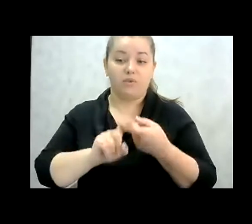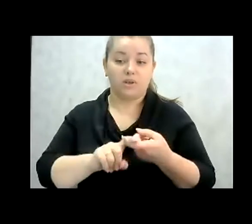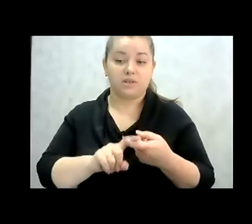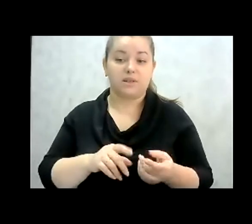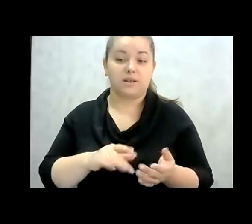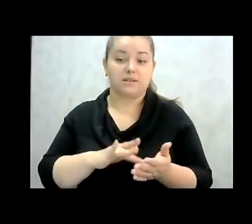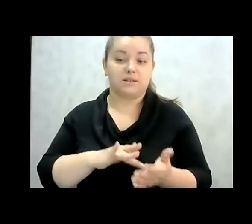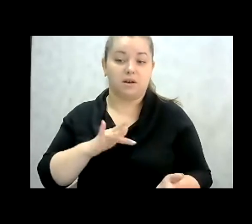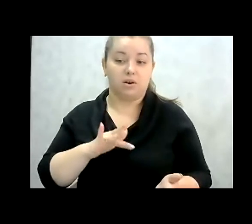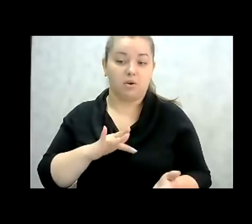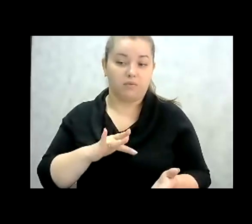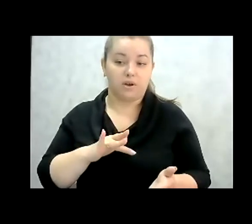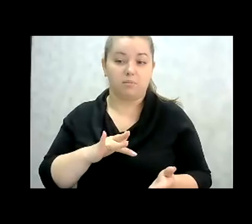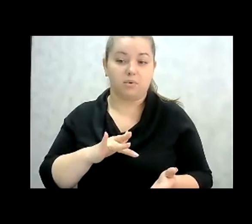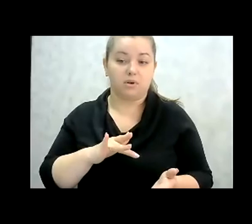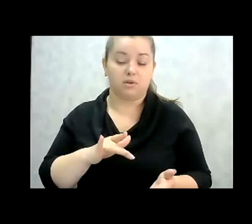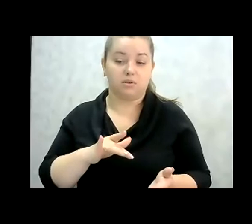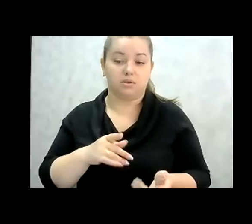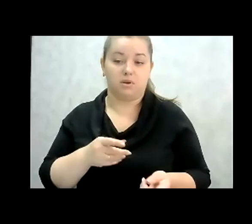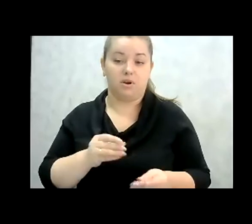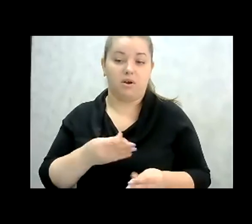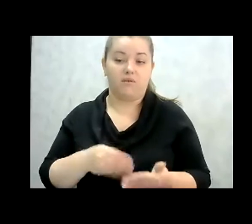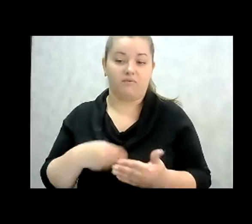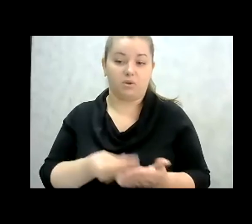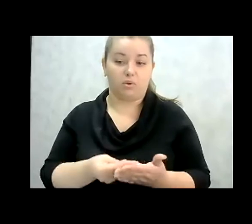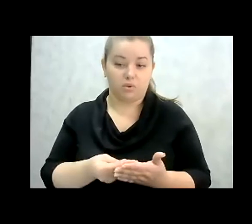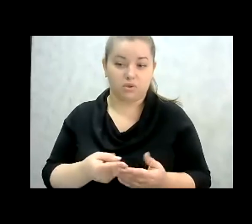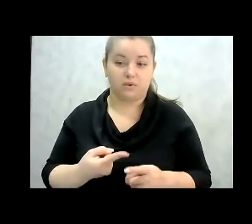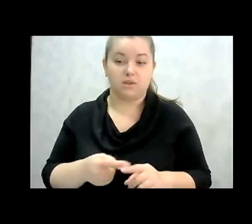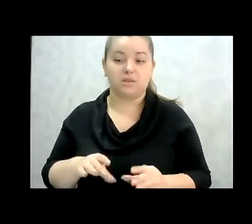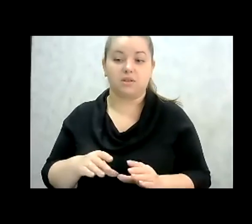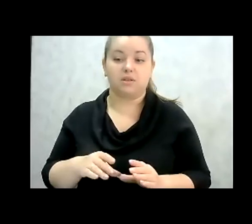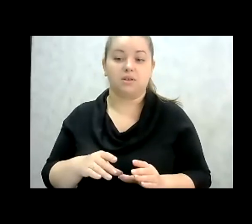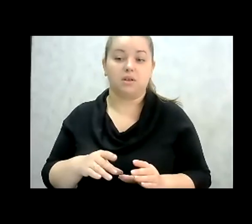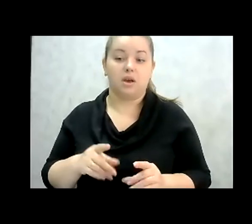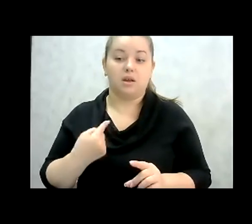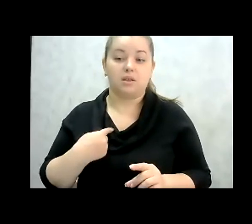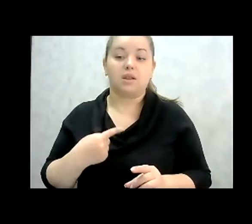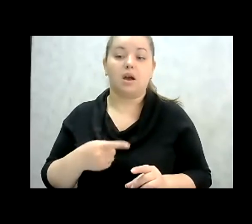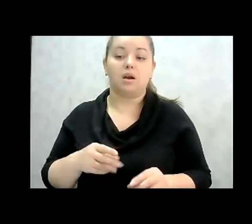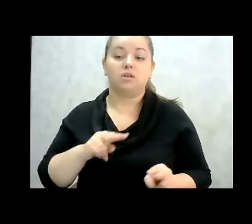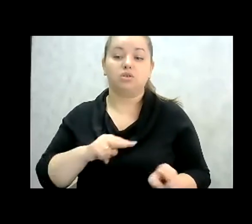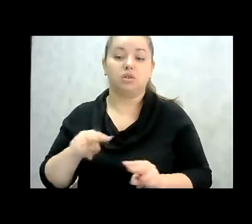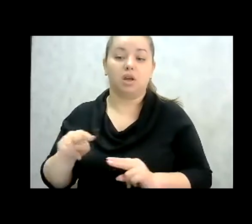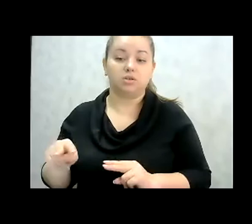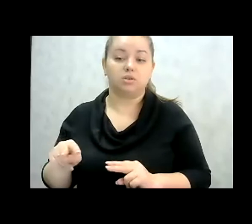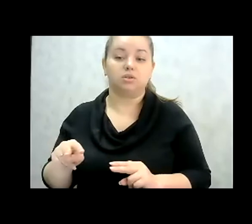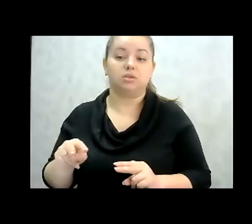possibility of a shadow financing of election campaigns.